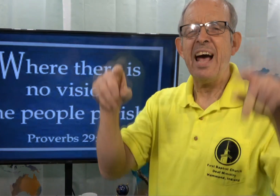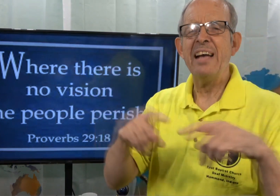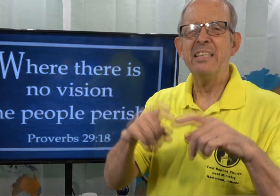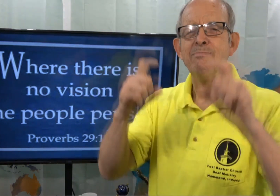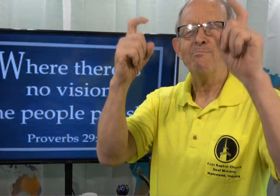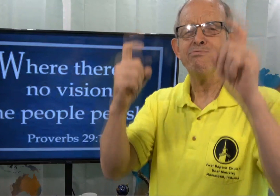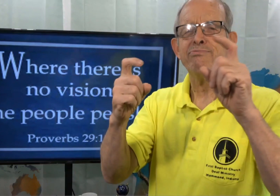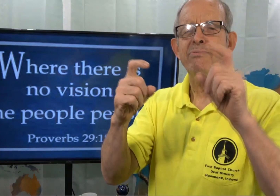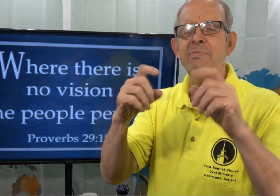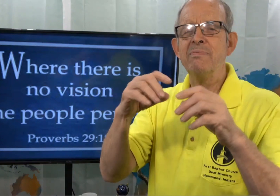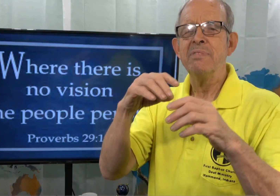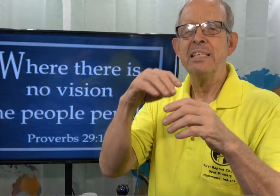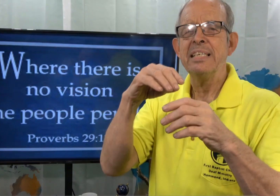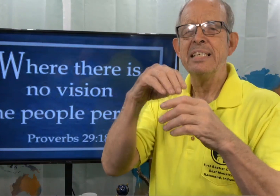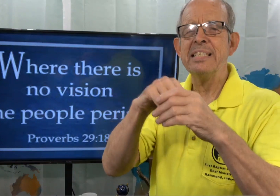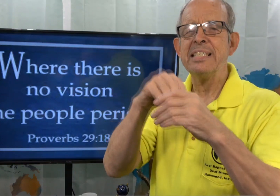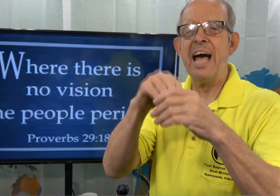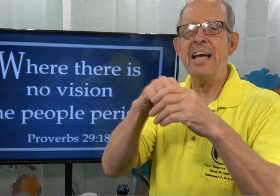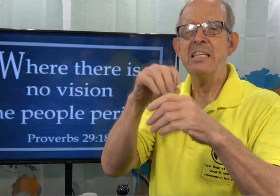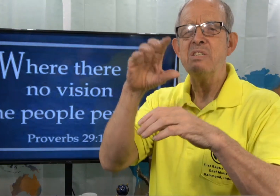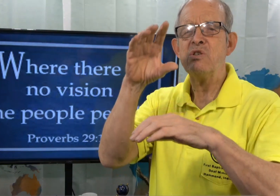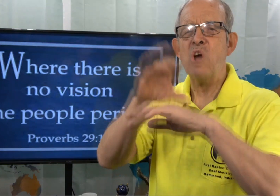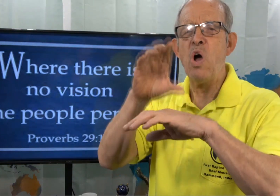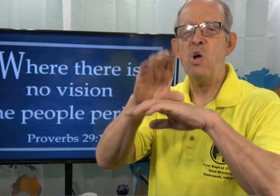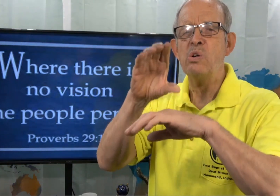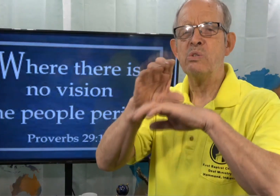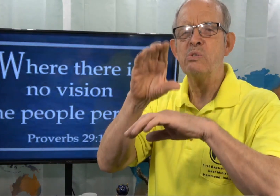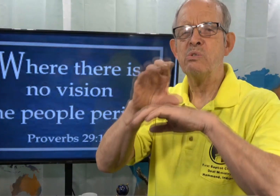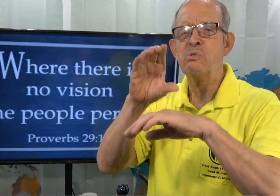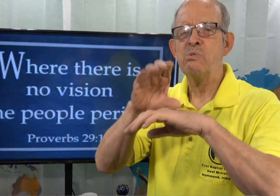sun is thy self.